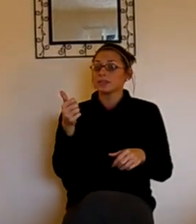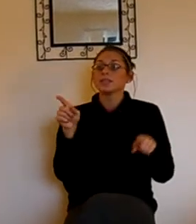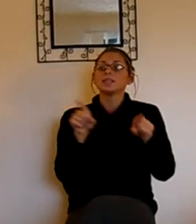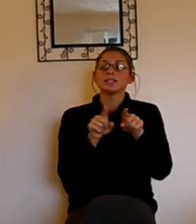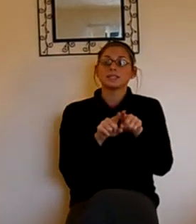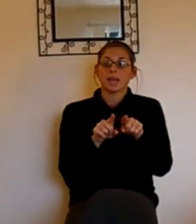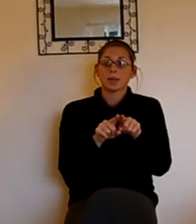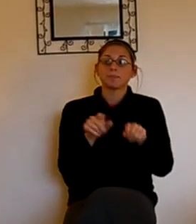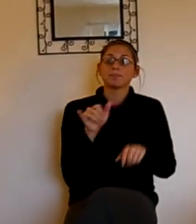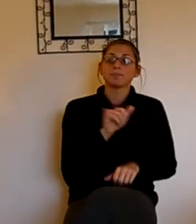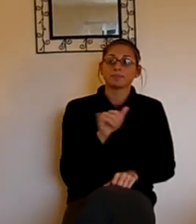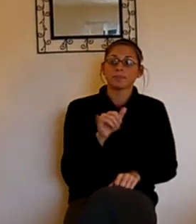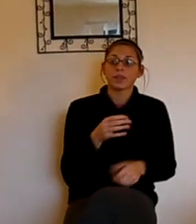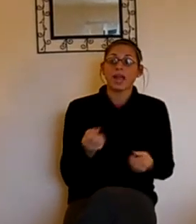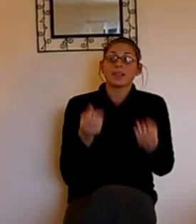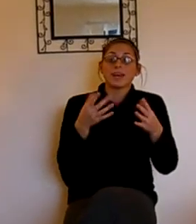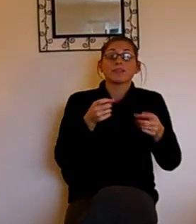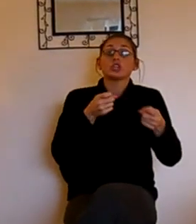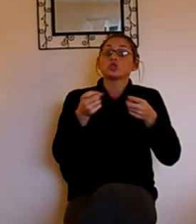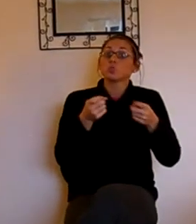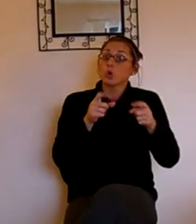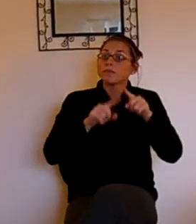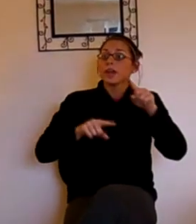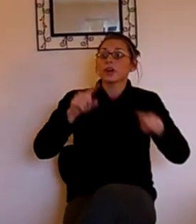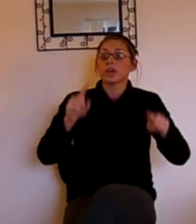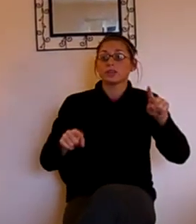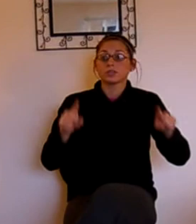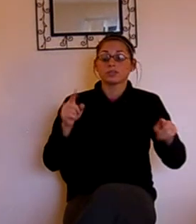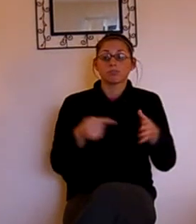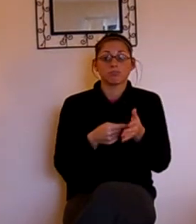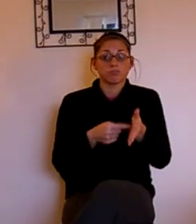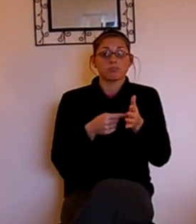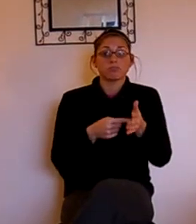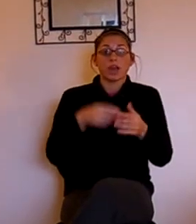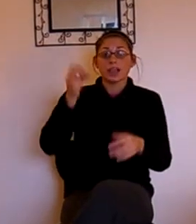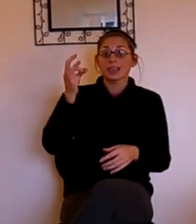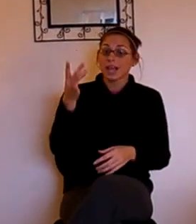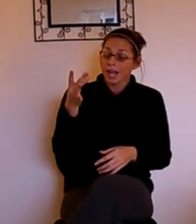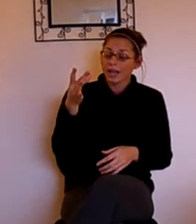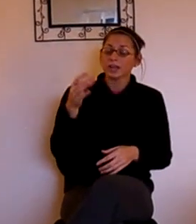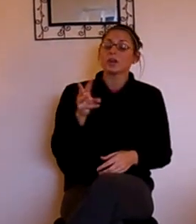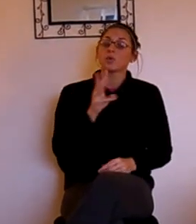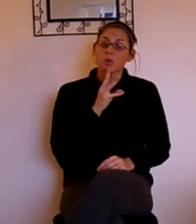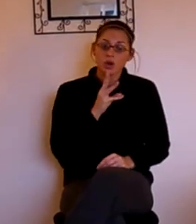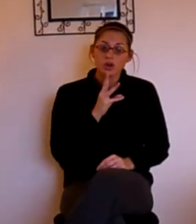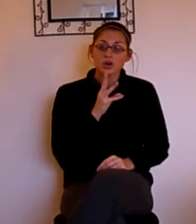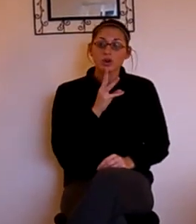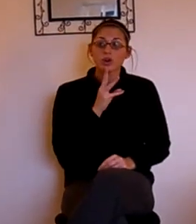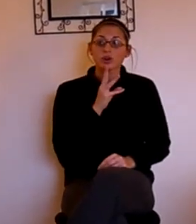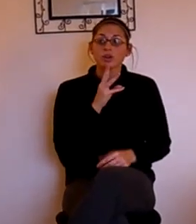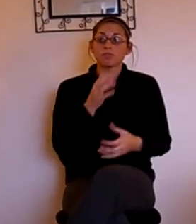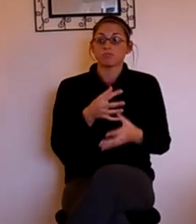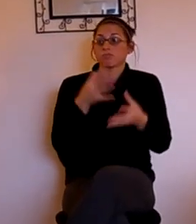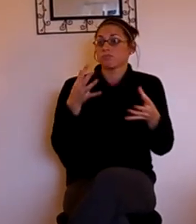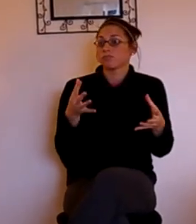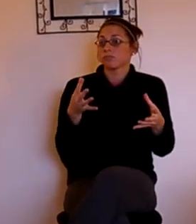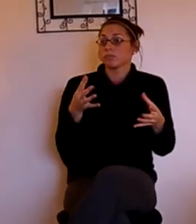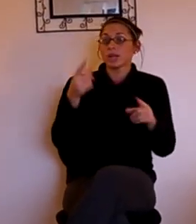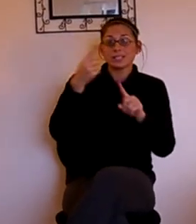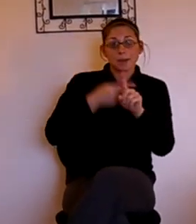to have a lot of controlled variables, such as the amount of light, the amount of water, the temperature,